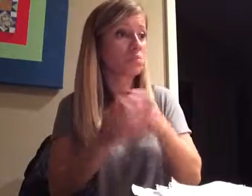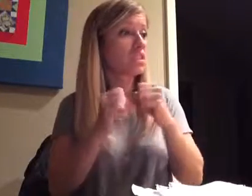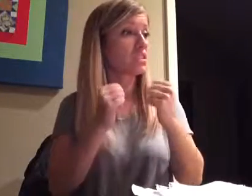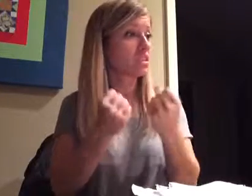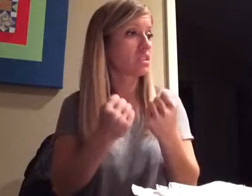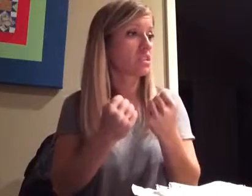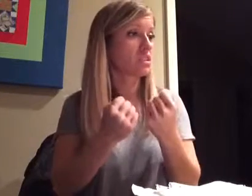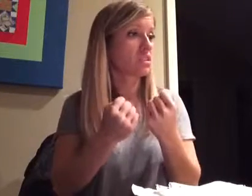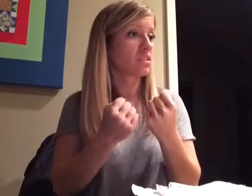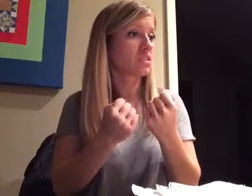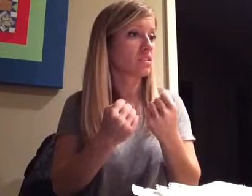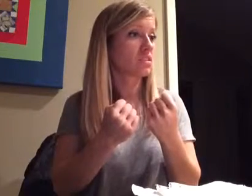to lead America toward a new age.